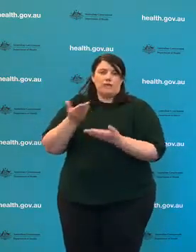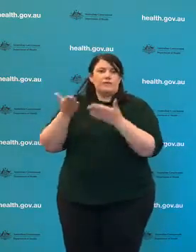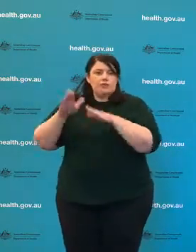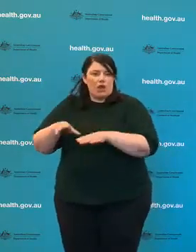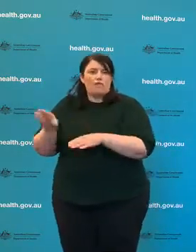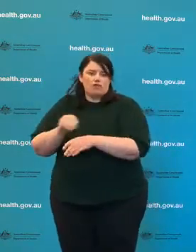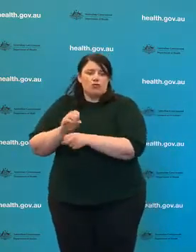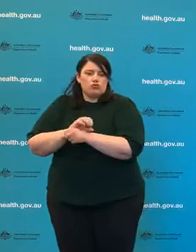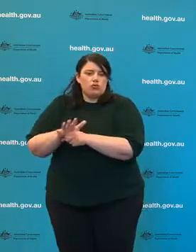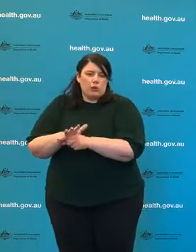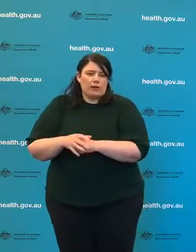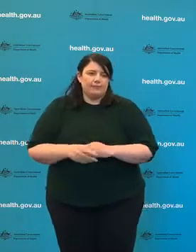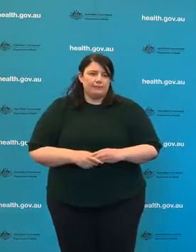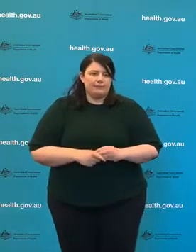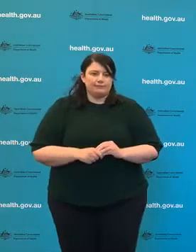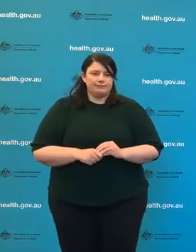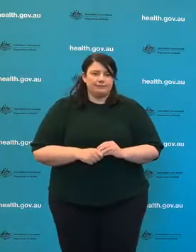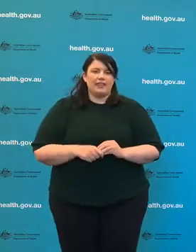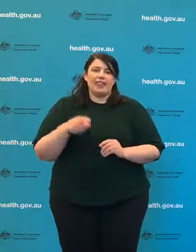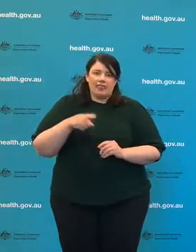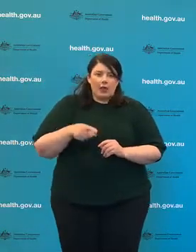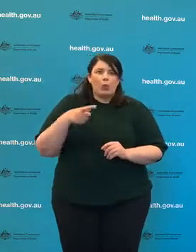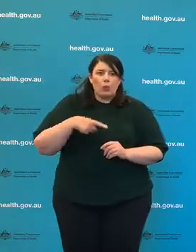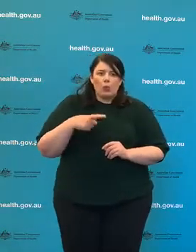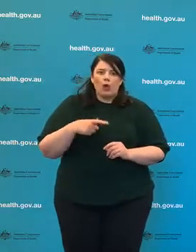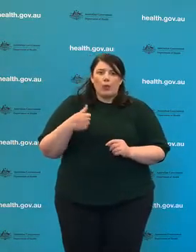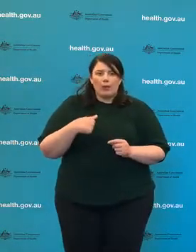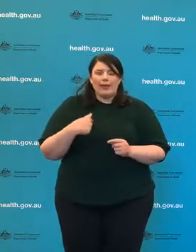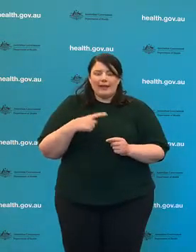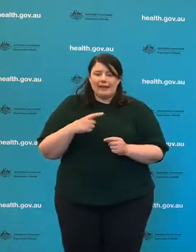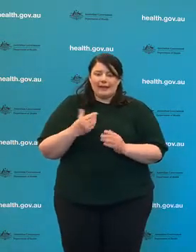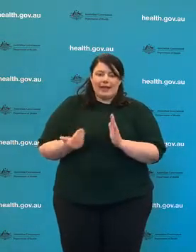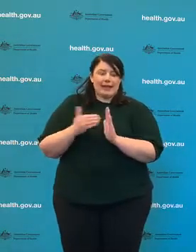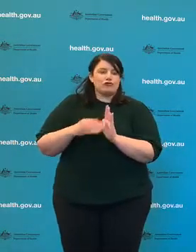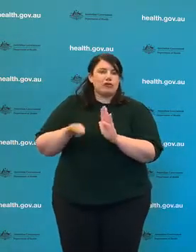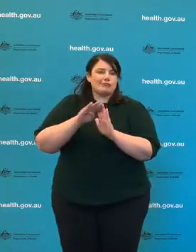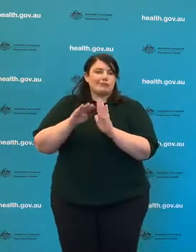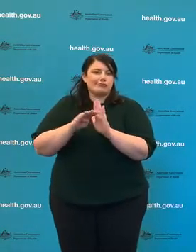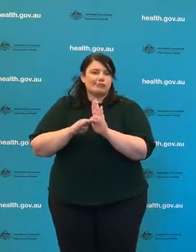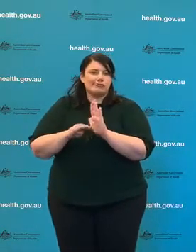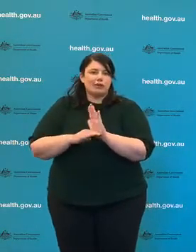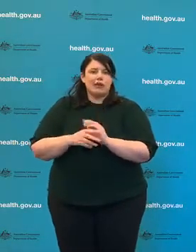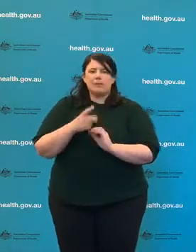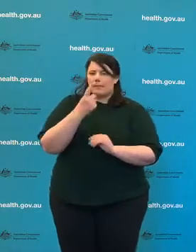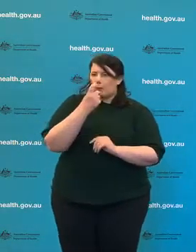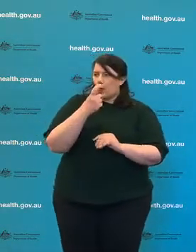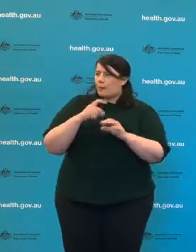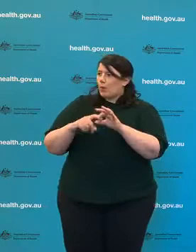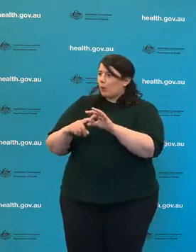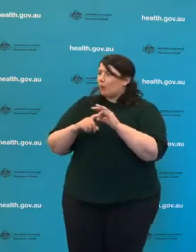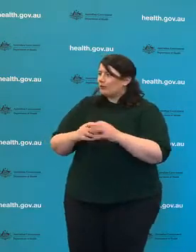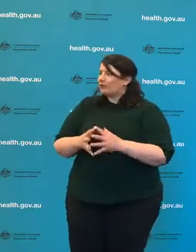is increased. And that's why we have to take these control measures. Maybe one more question.